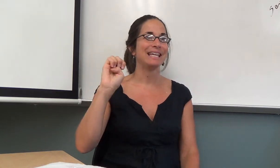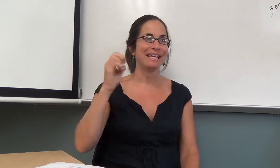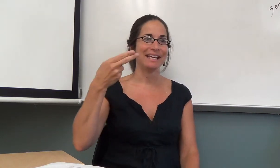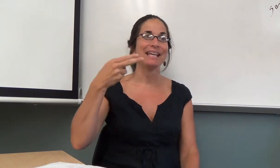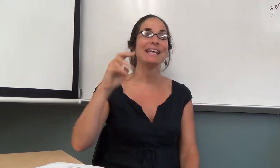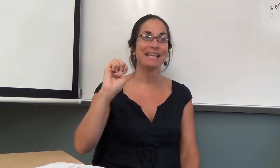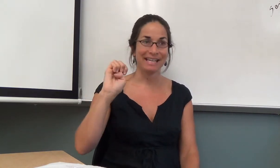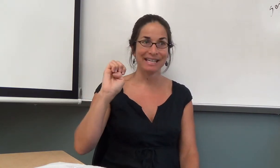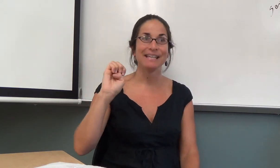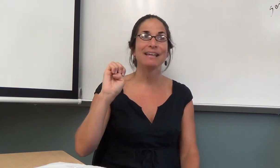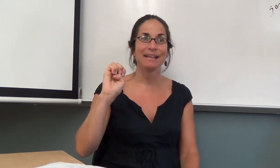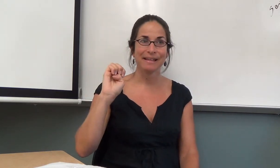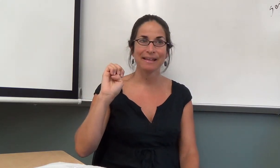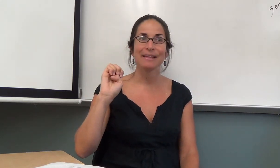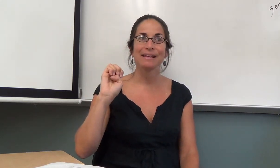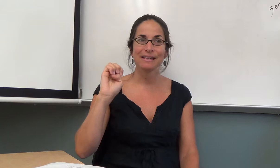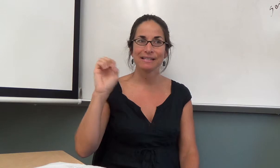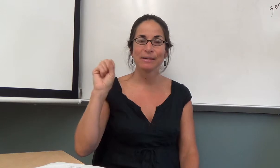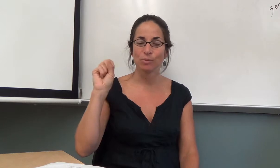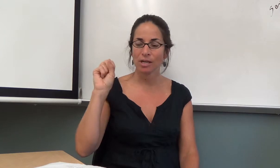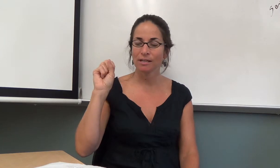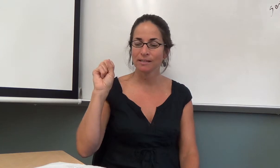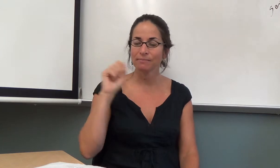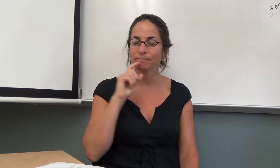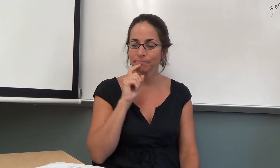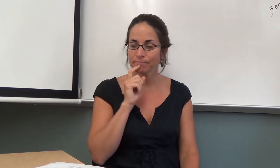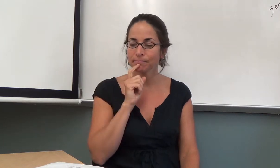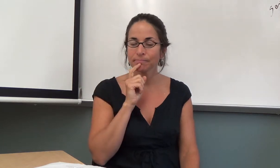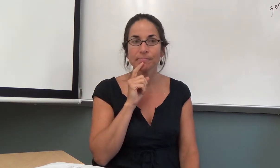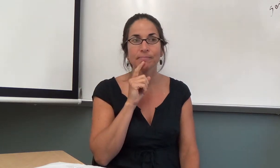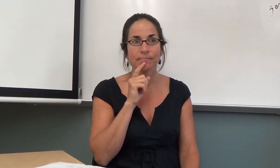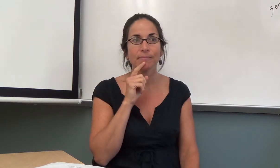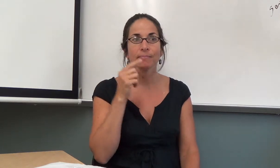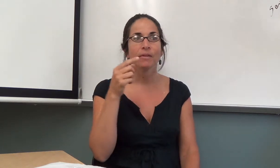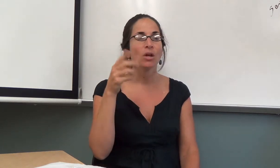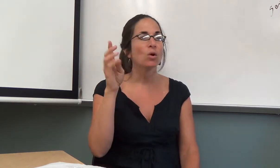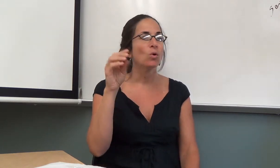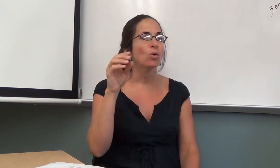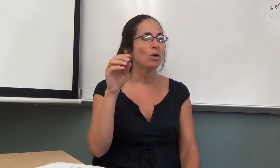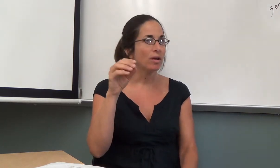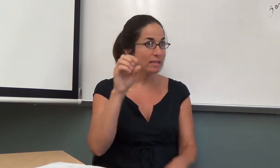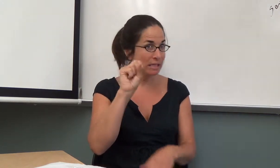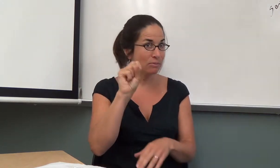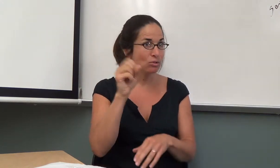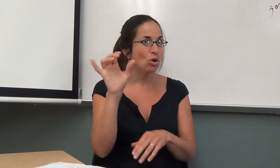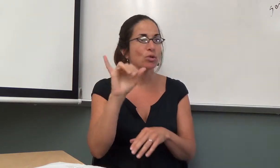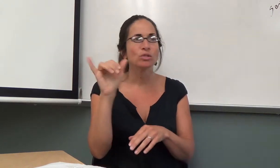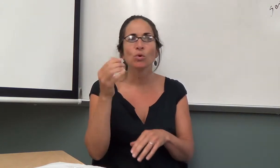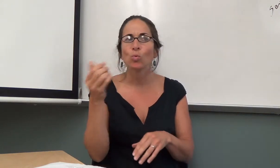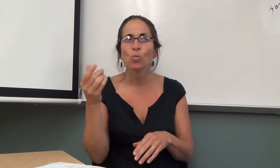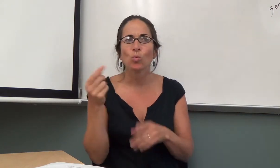going. I want Joseph to try it here. Hold on. He. So Joseph, what's he? What part of speech is he? It